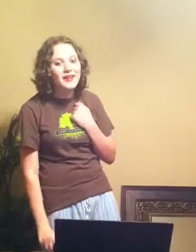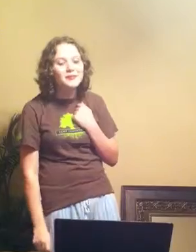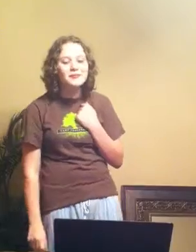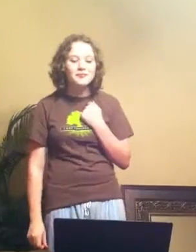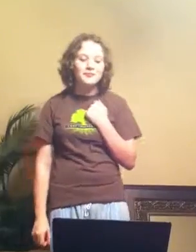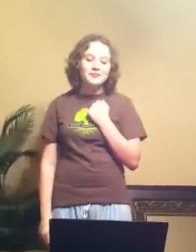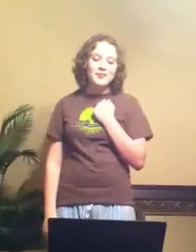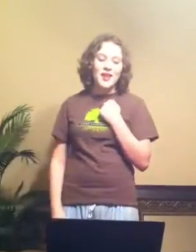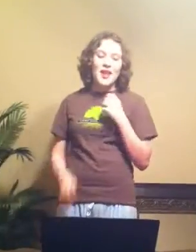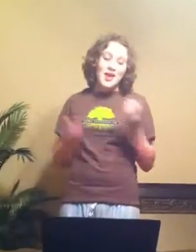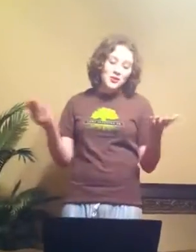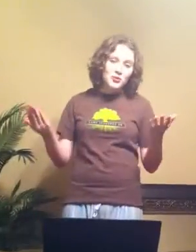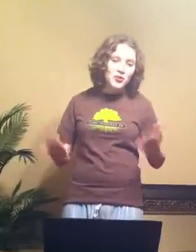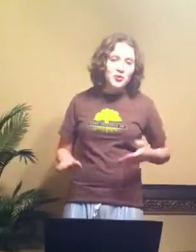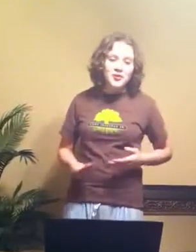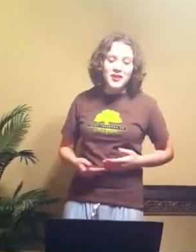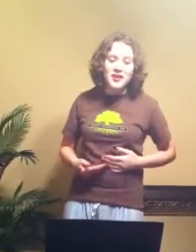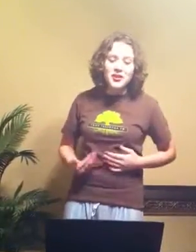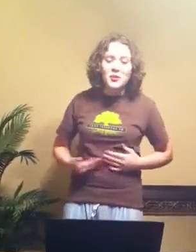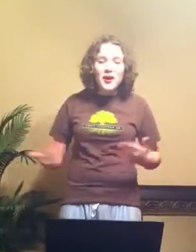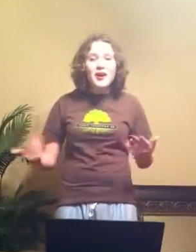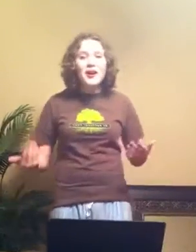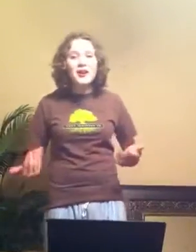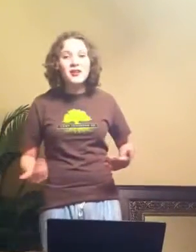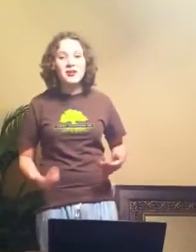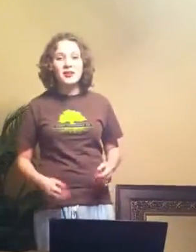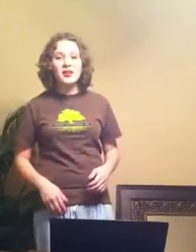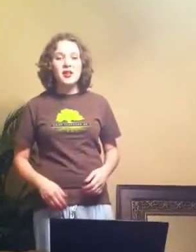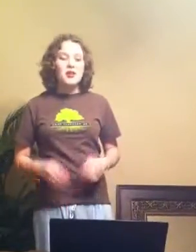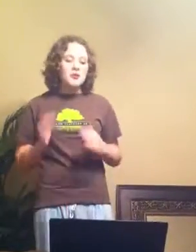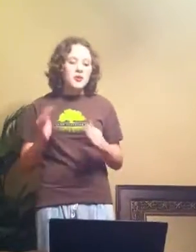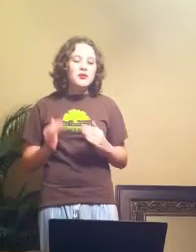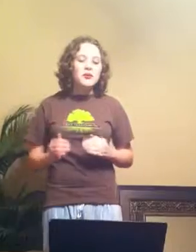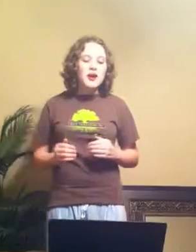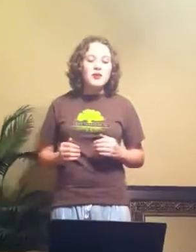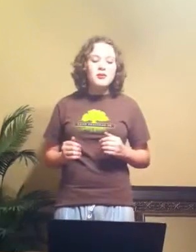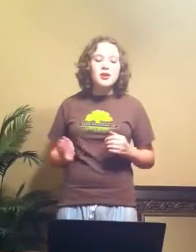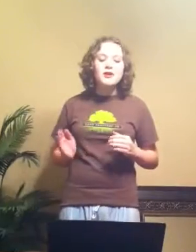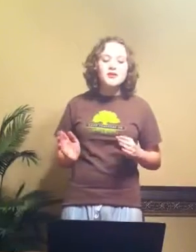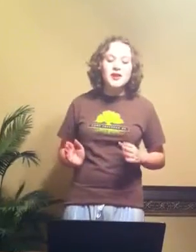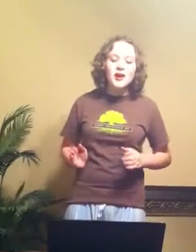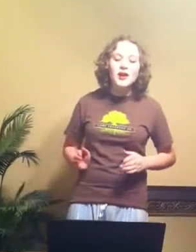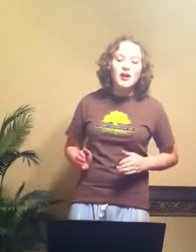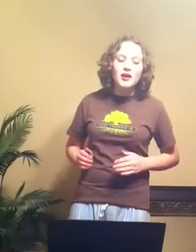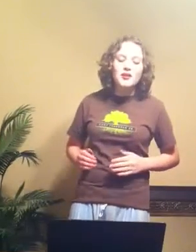time. And who do you think you are? Running around leaving